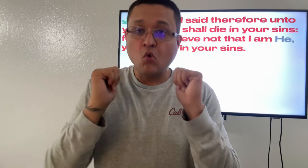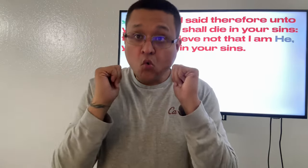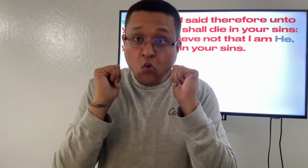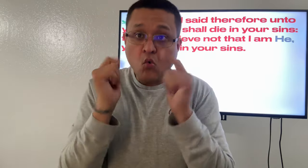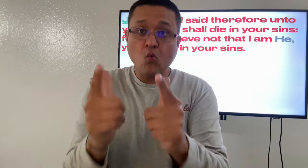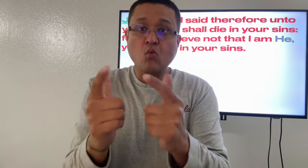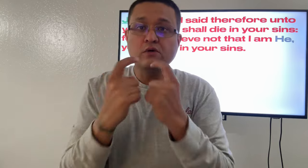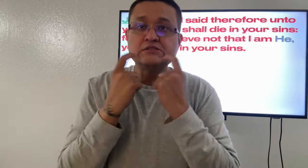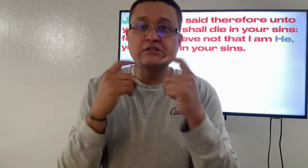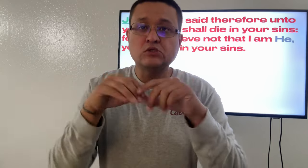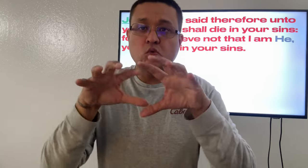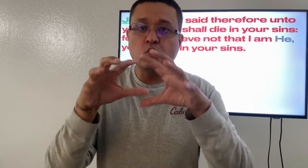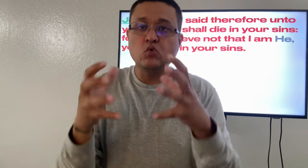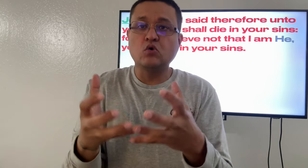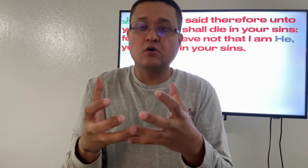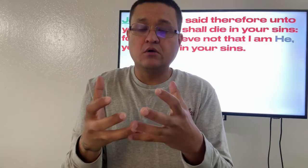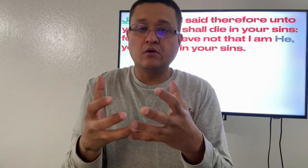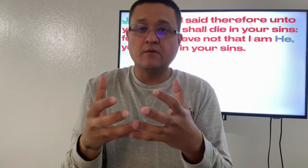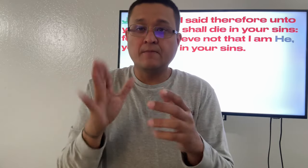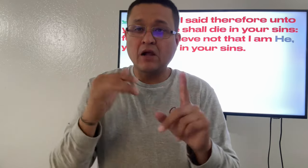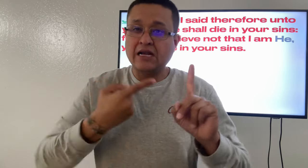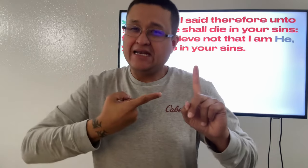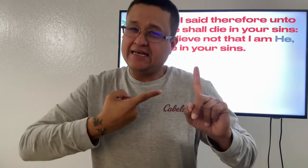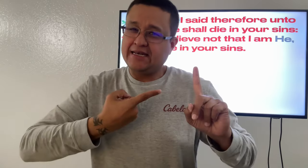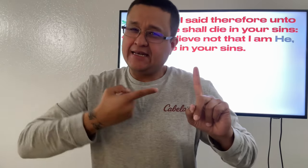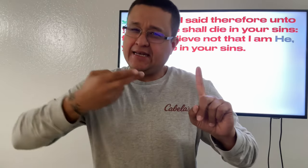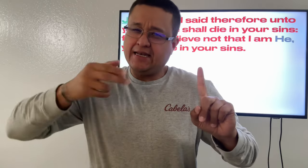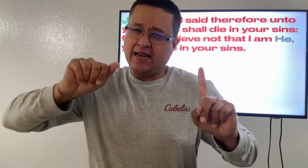sin started.